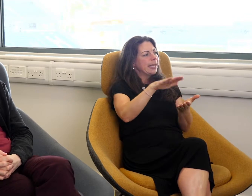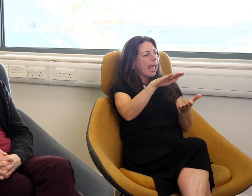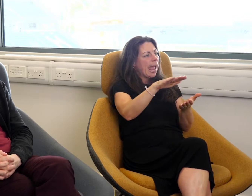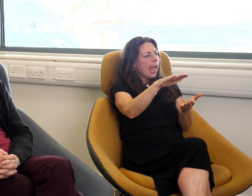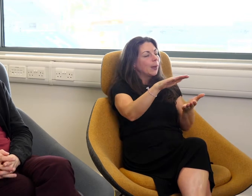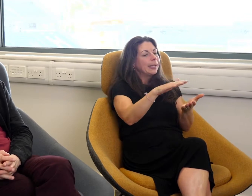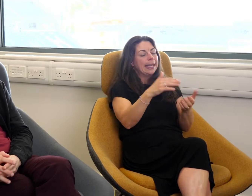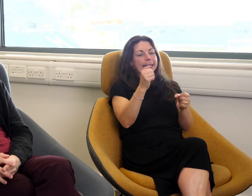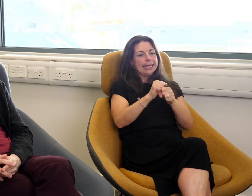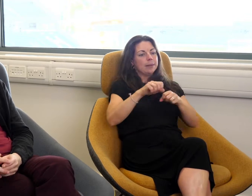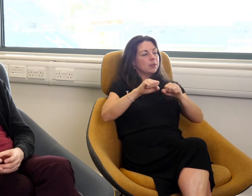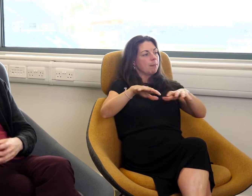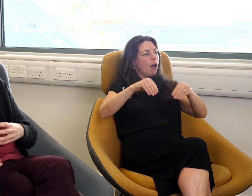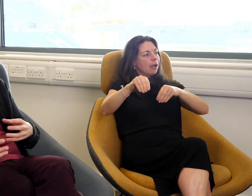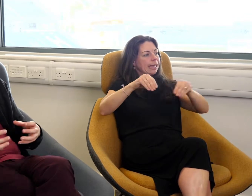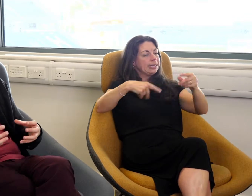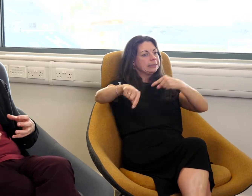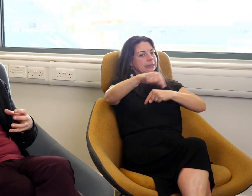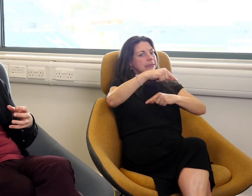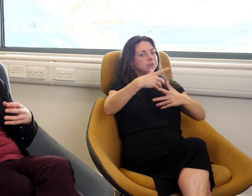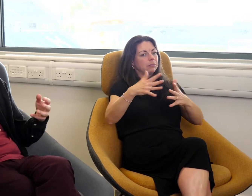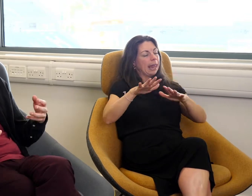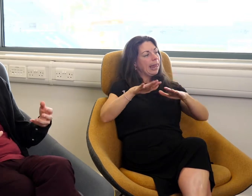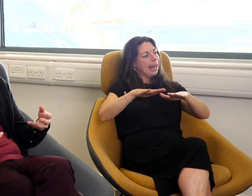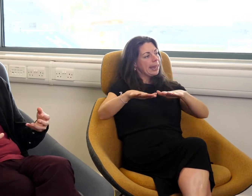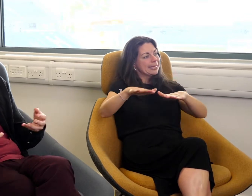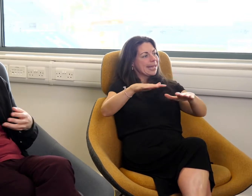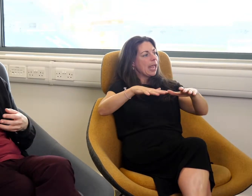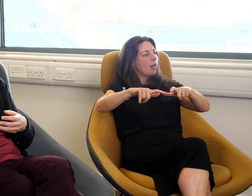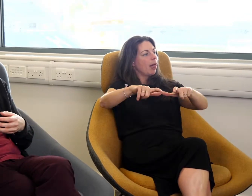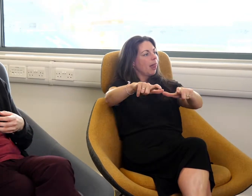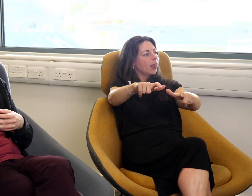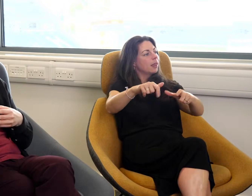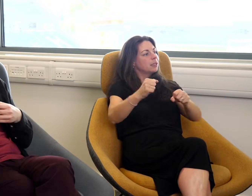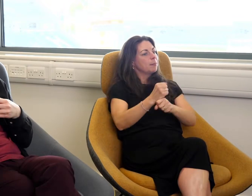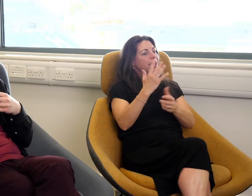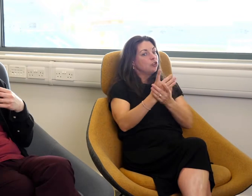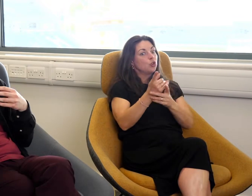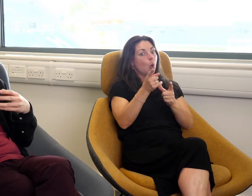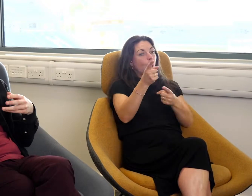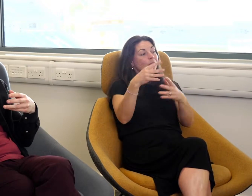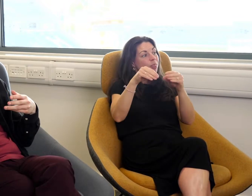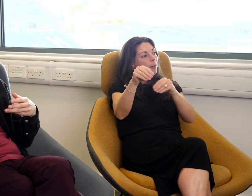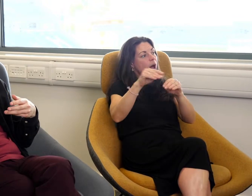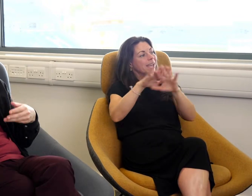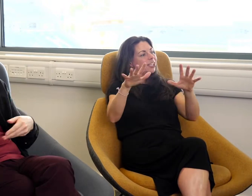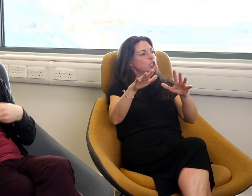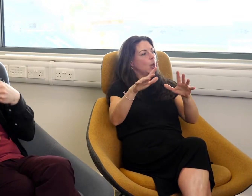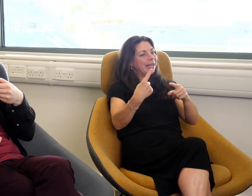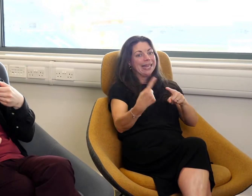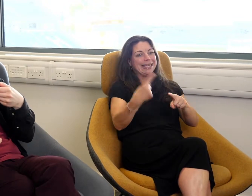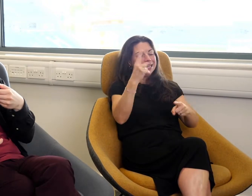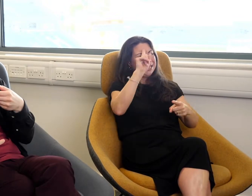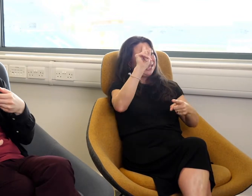and are not, them making knee-jerk reactions that's then causing inflation on government borrowing